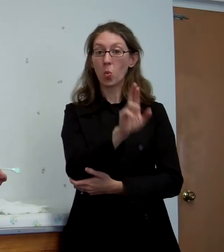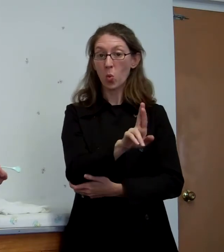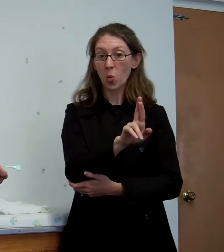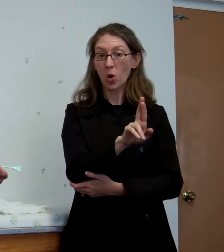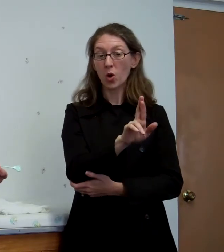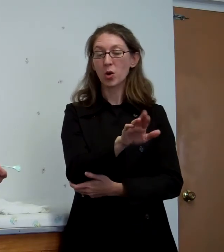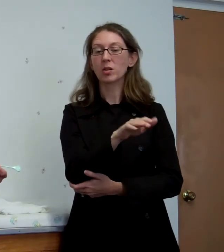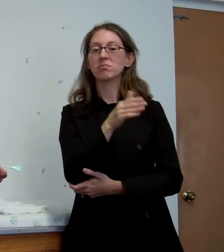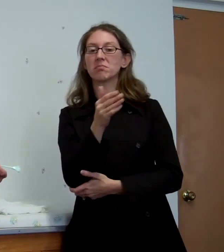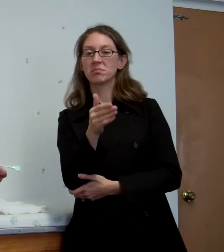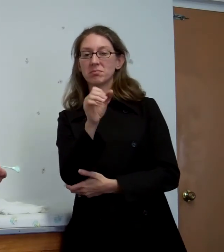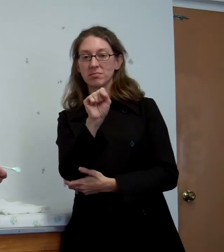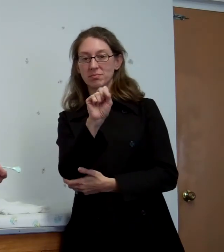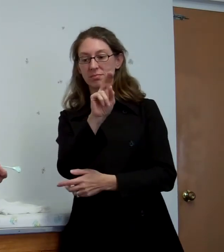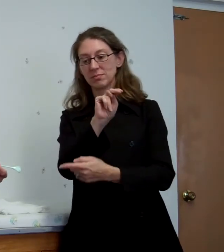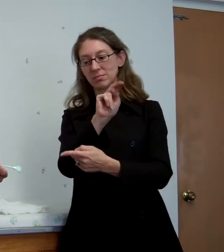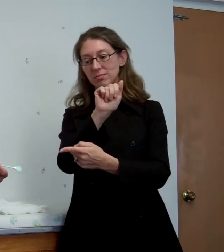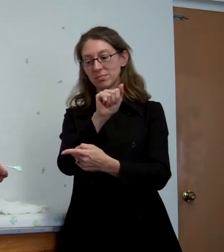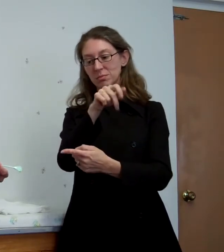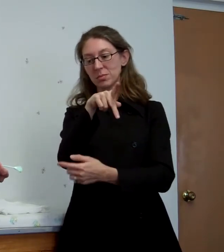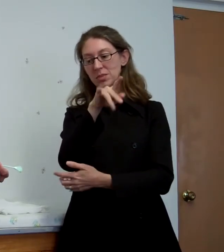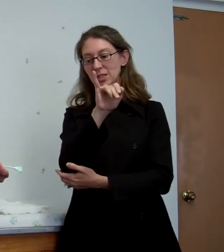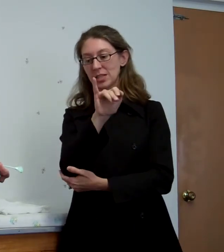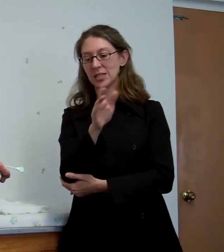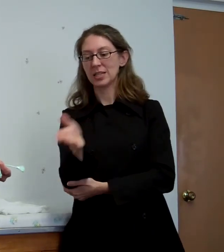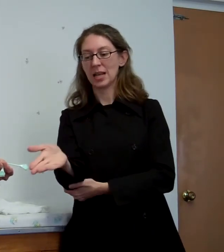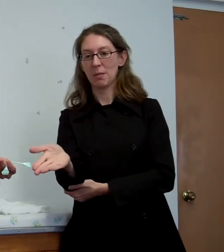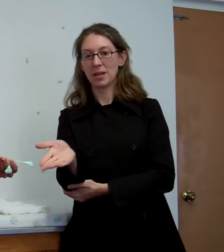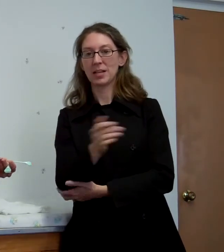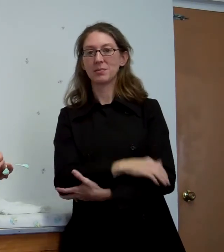or a snappy.